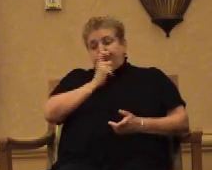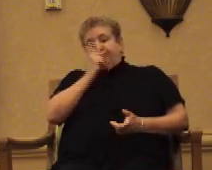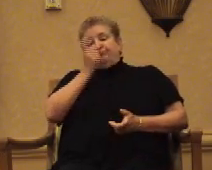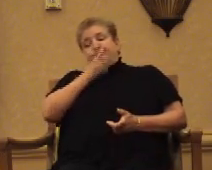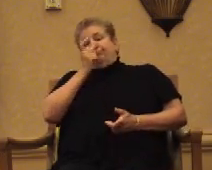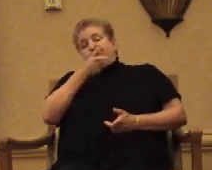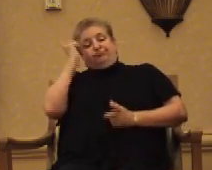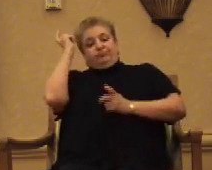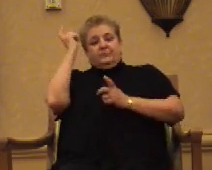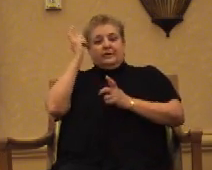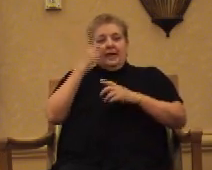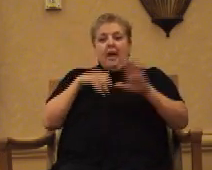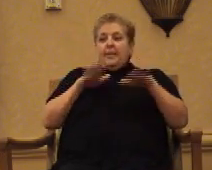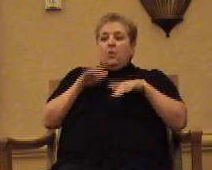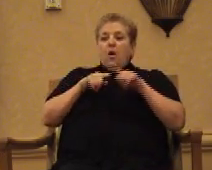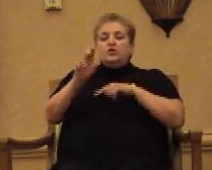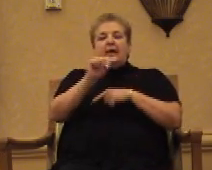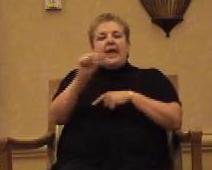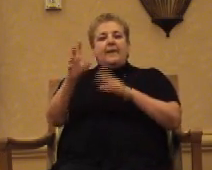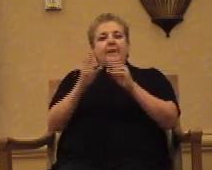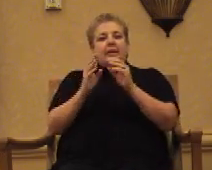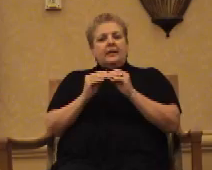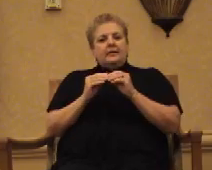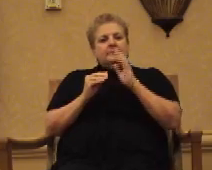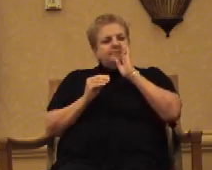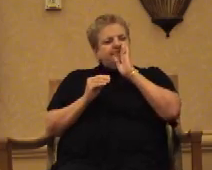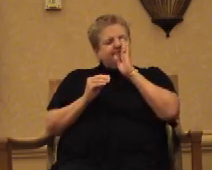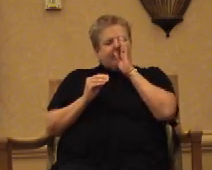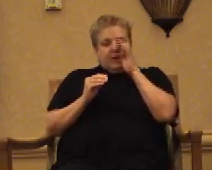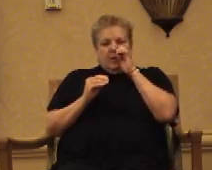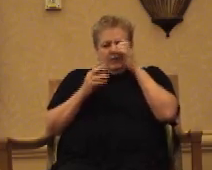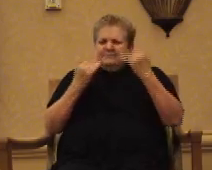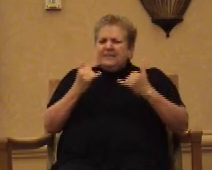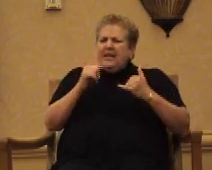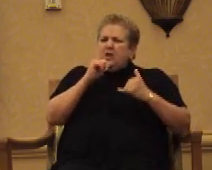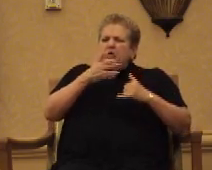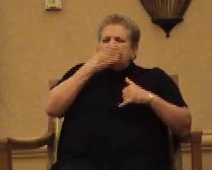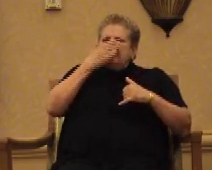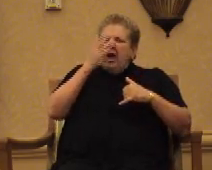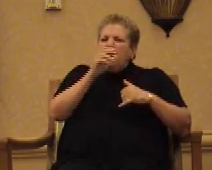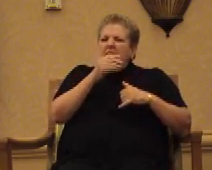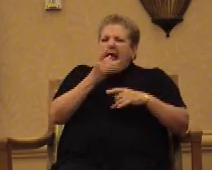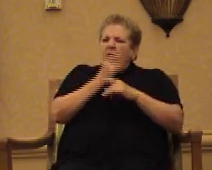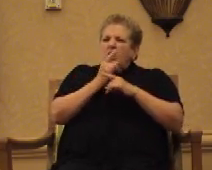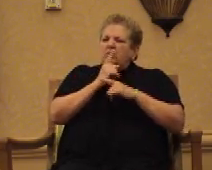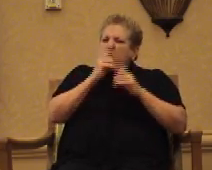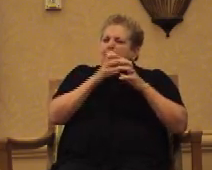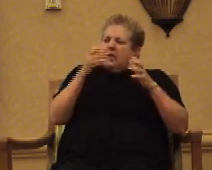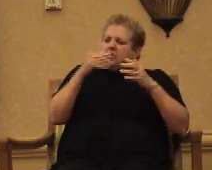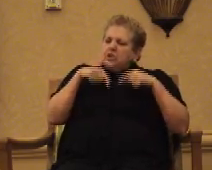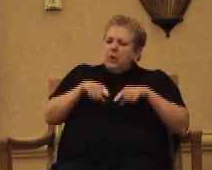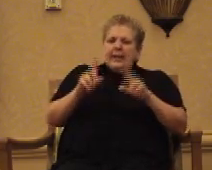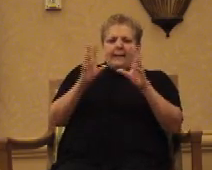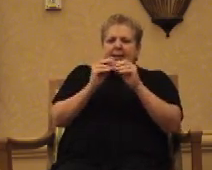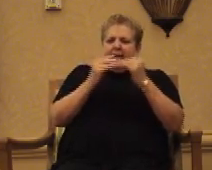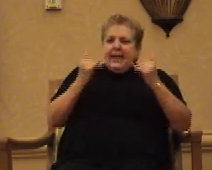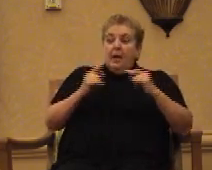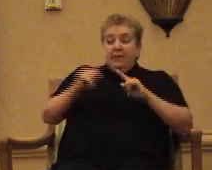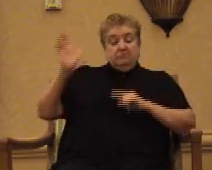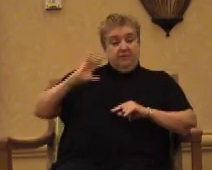around people without. It's so rare to smell alcohol in the meeting these days, but back then it wasn't so rare. And I sat there and